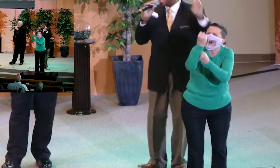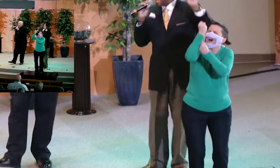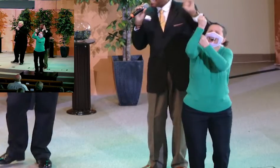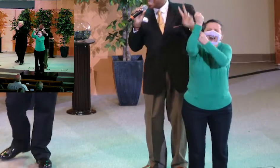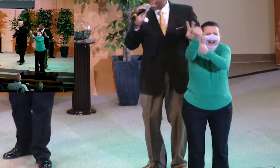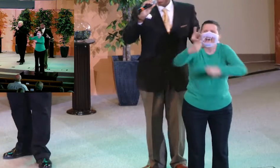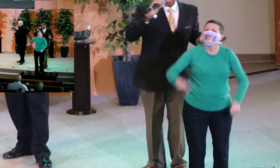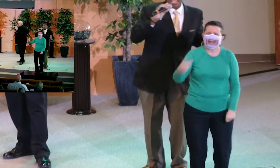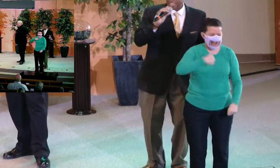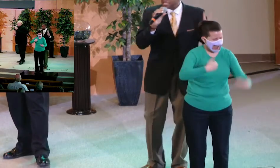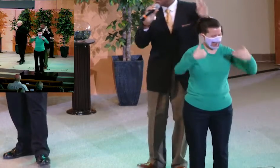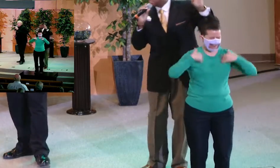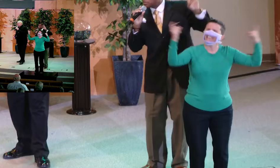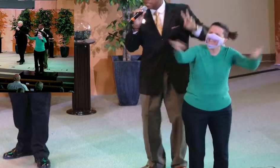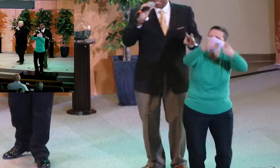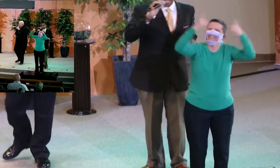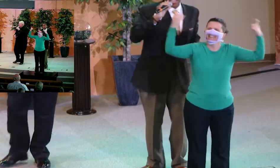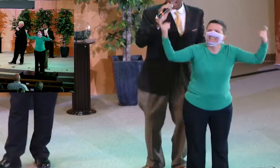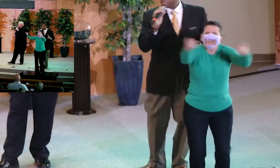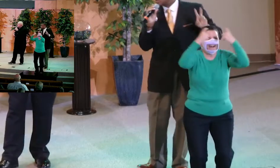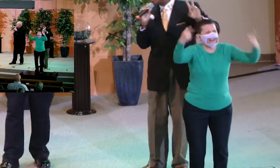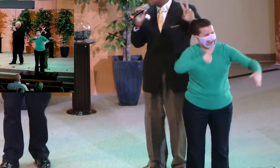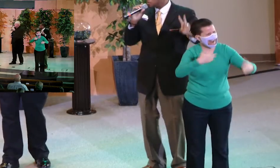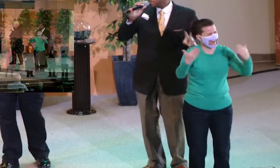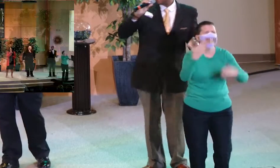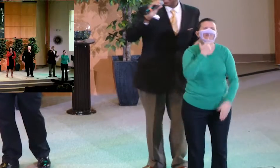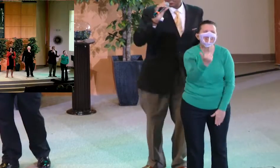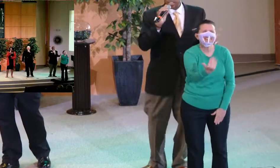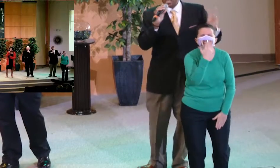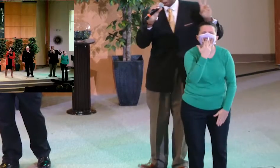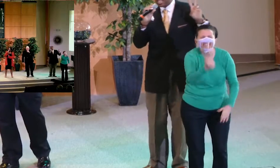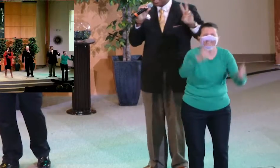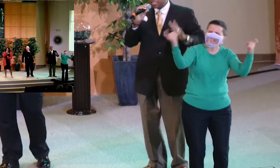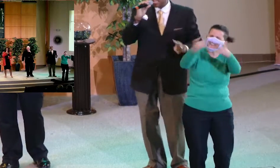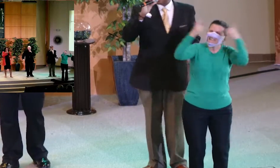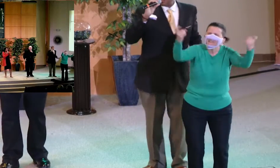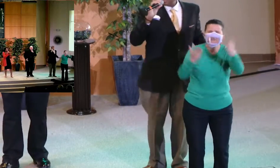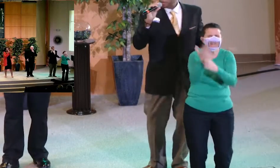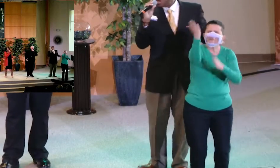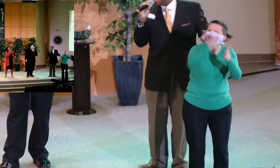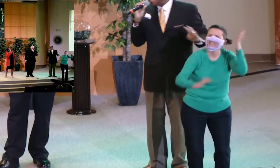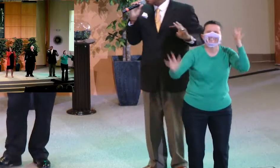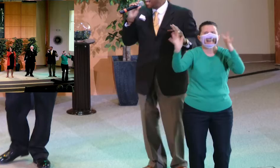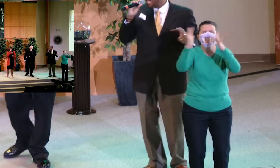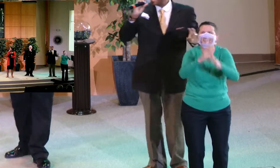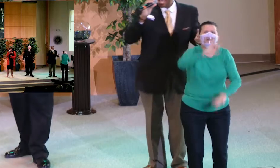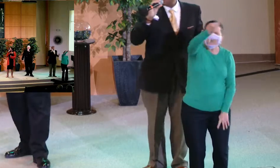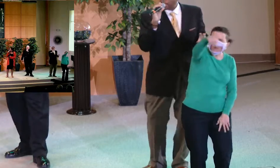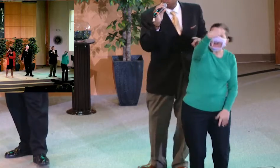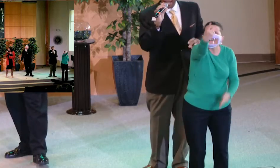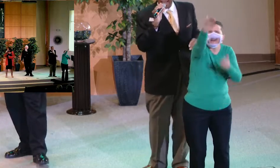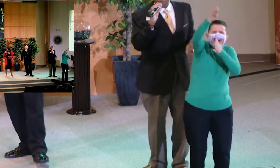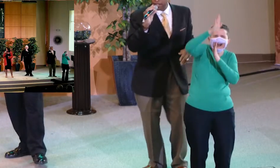more. I got the victory. I got the sweet, sweet victory in Jesus. There is but one God